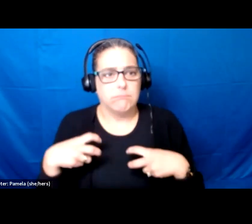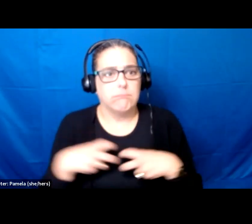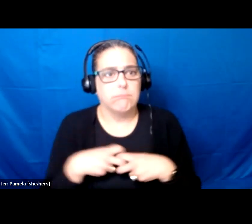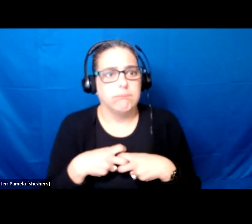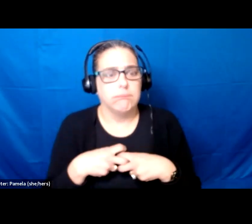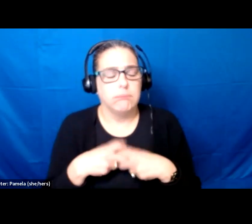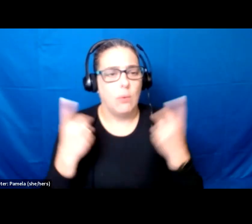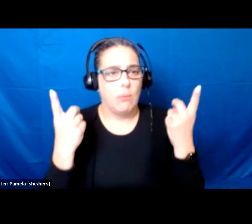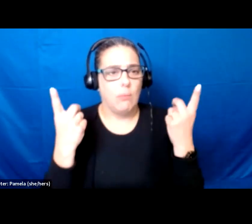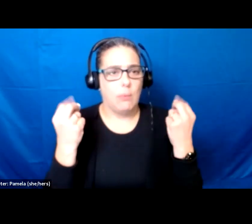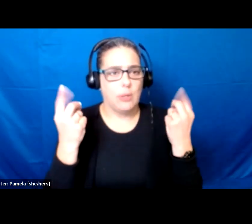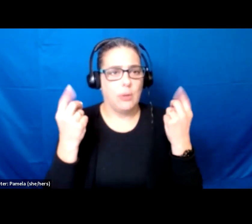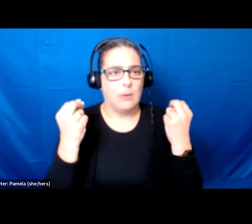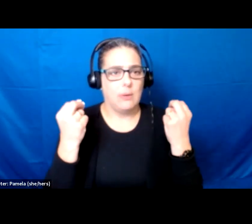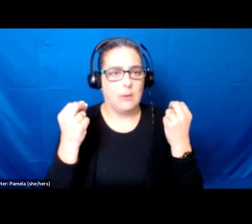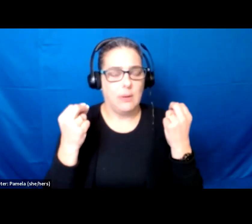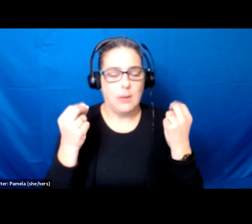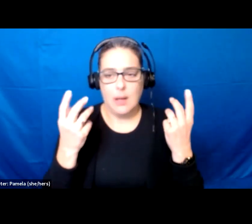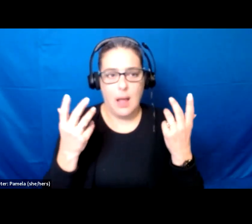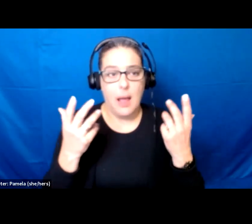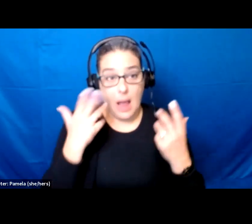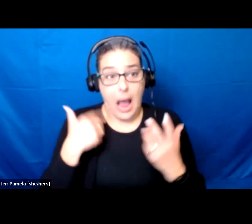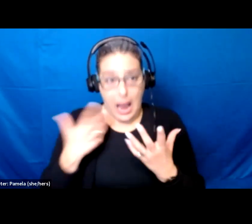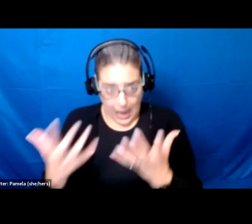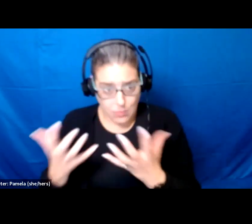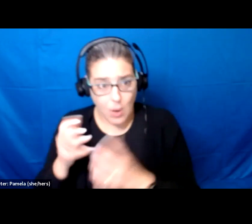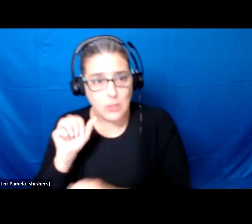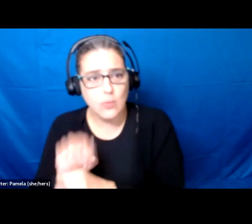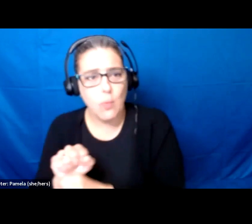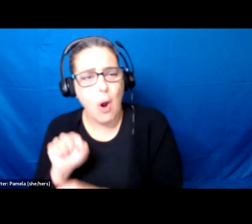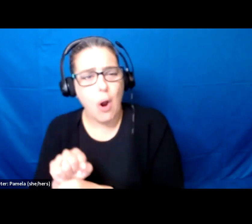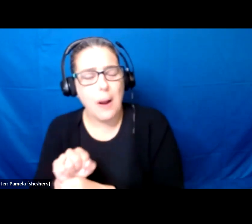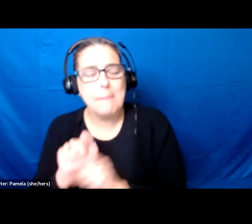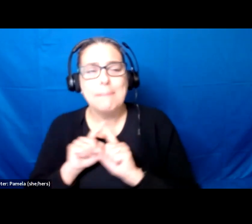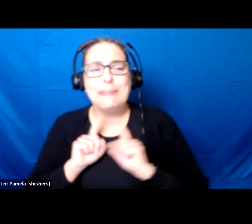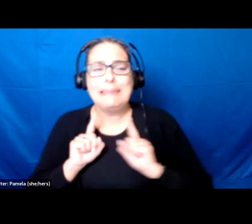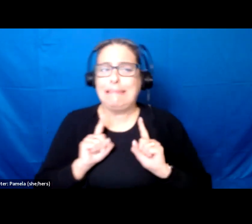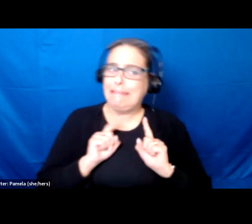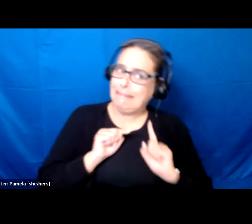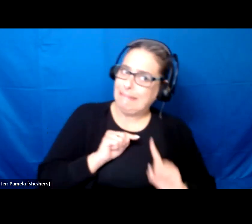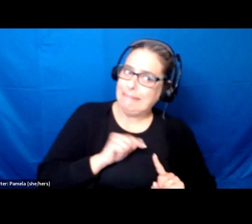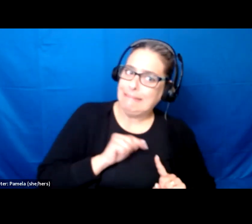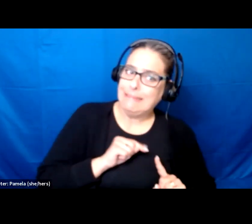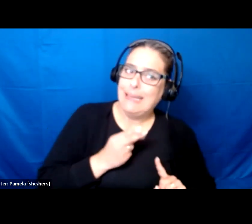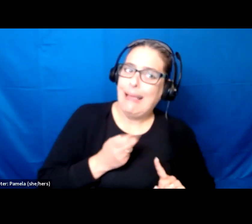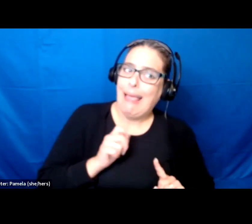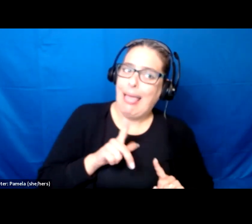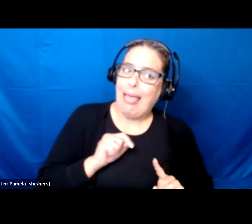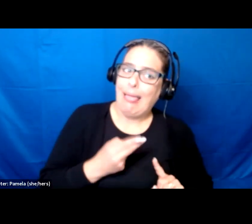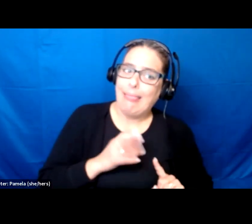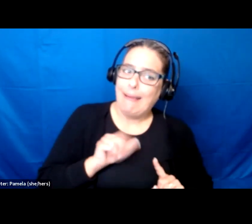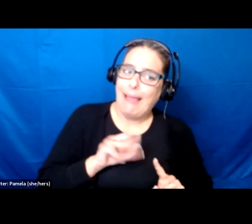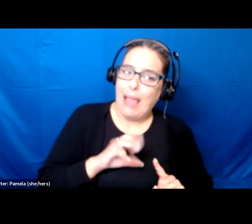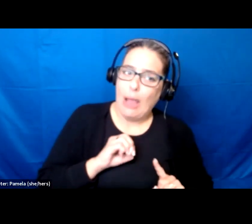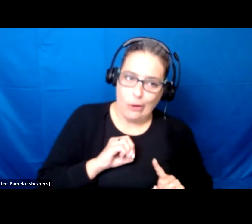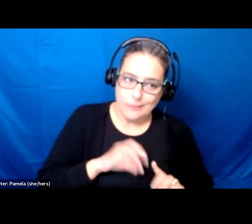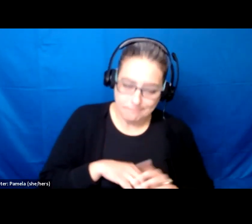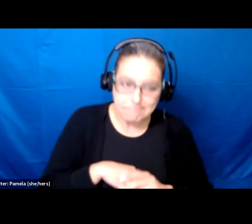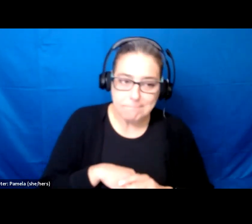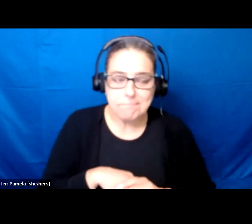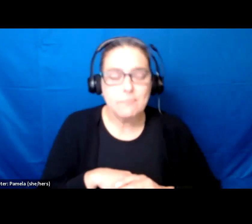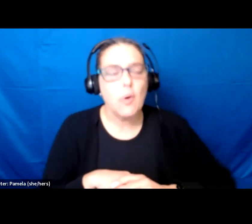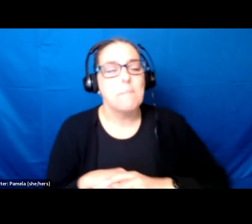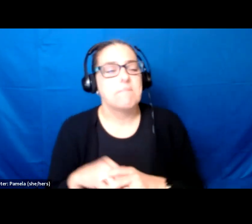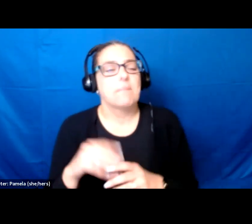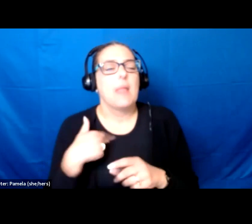employment and healthcare. And I want to talk today a little bit about a program that was